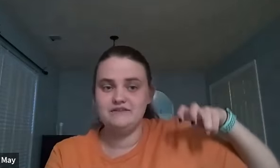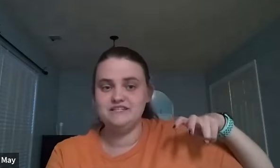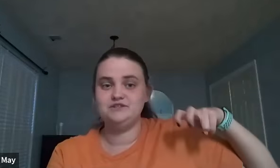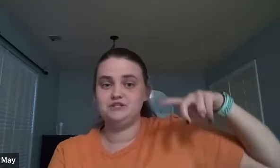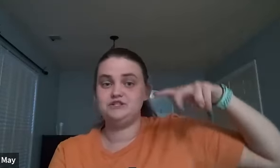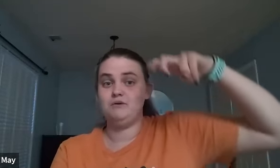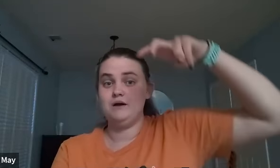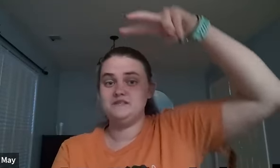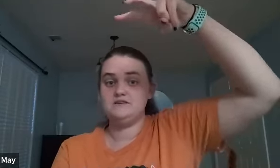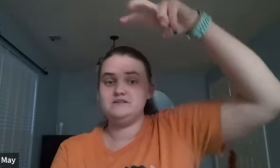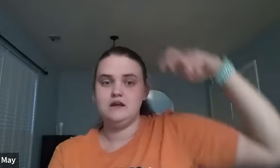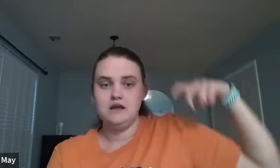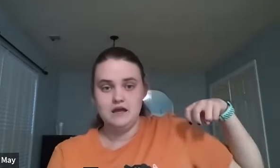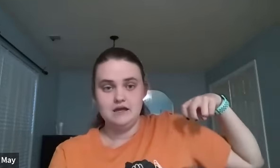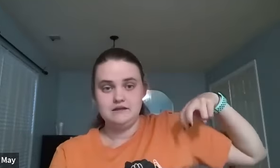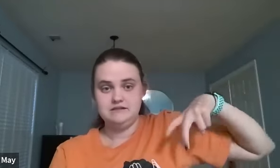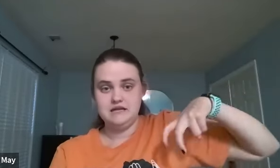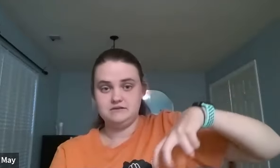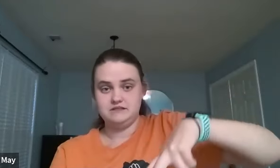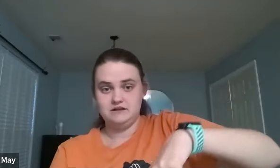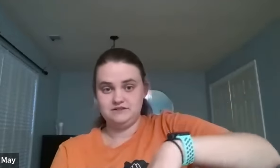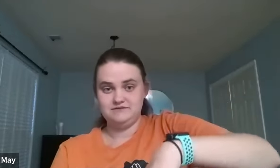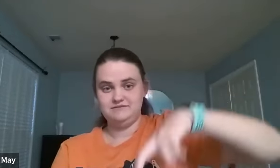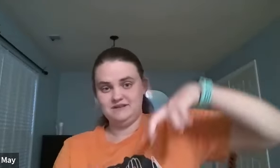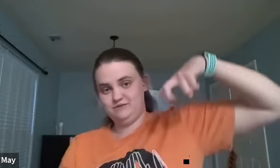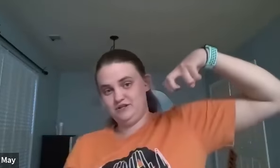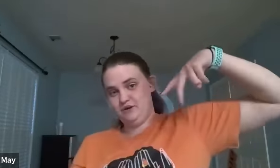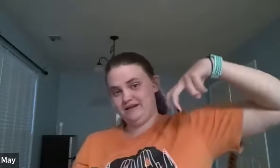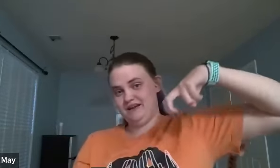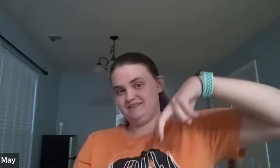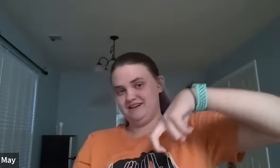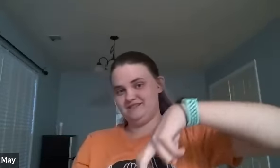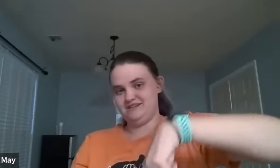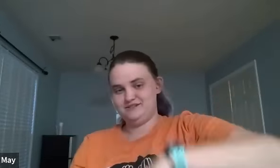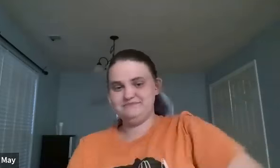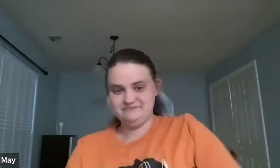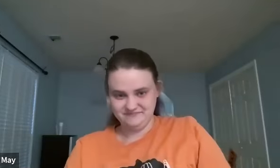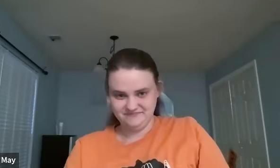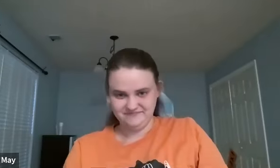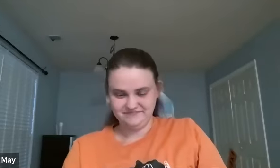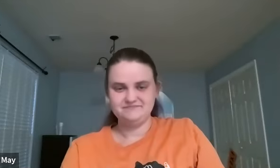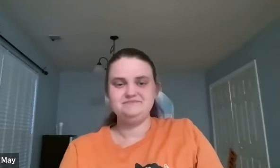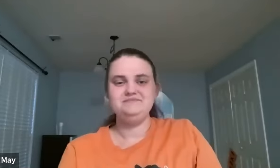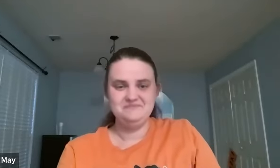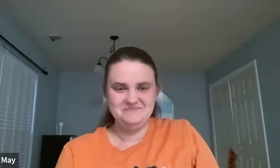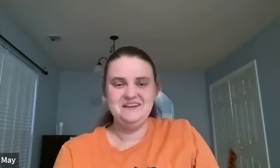of situations. So upstairs, downstairs is when you're going down, downstairs.